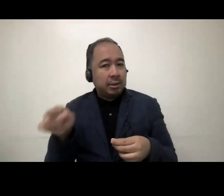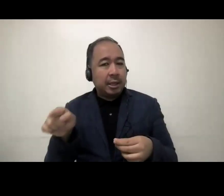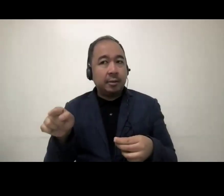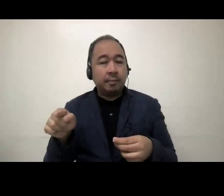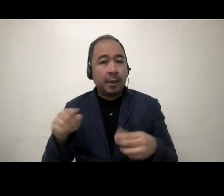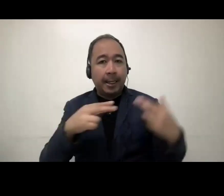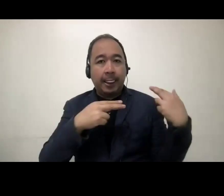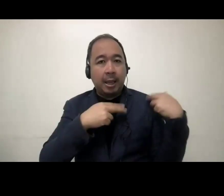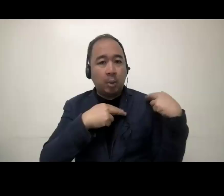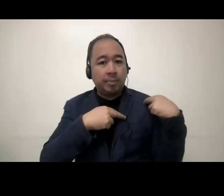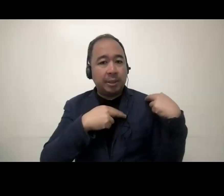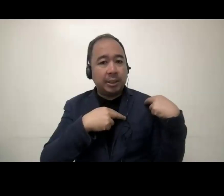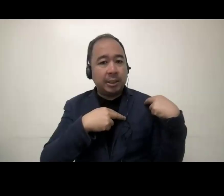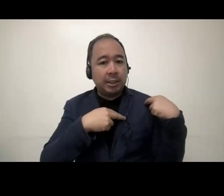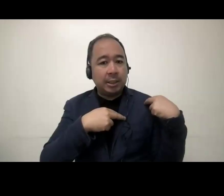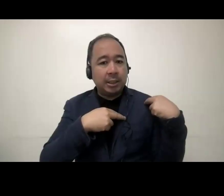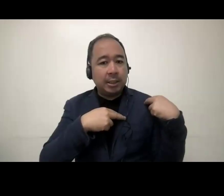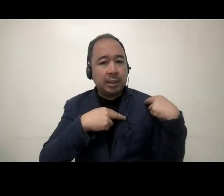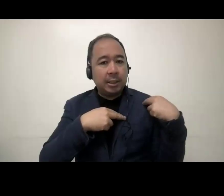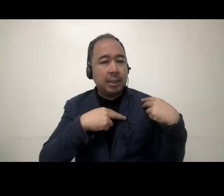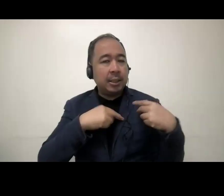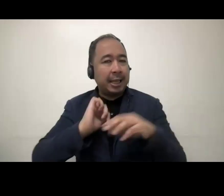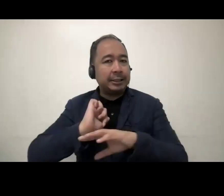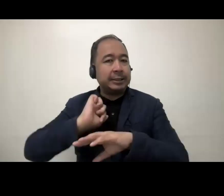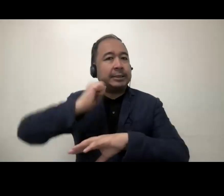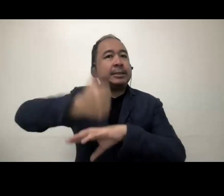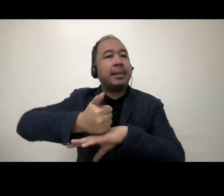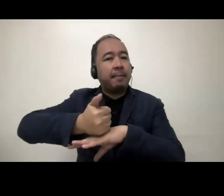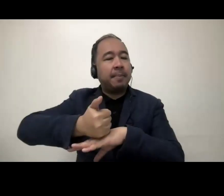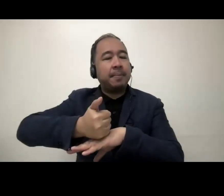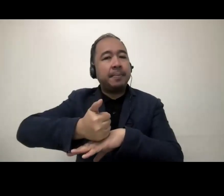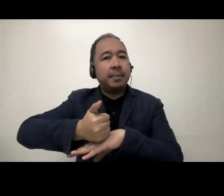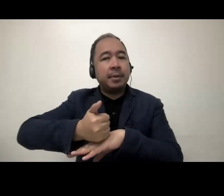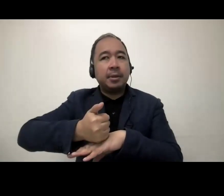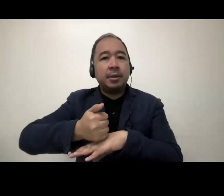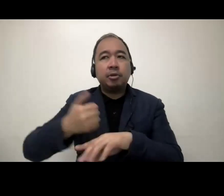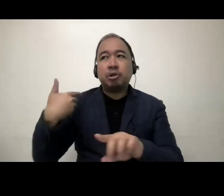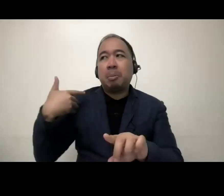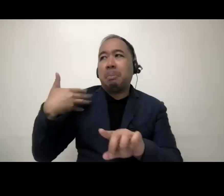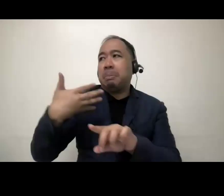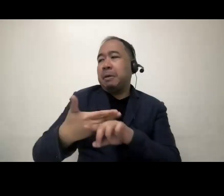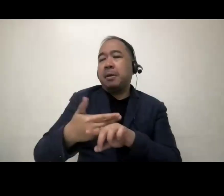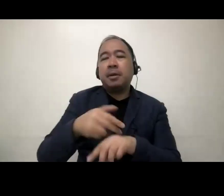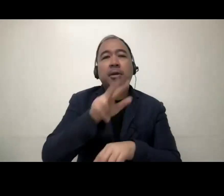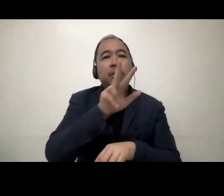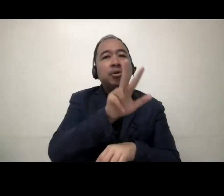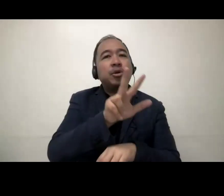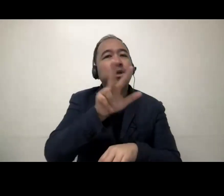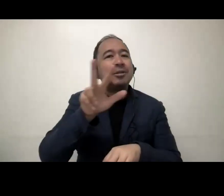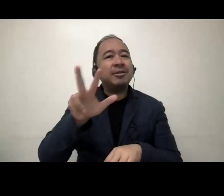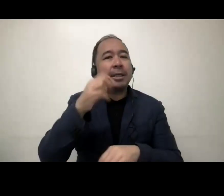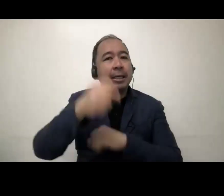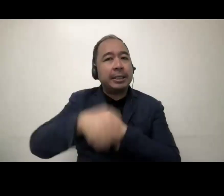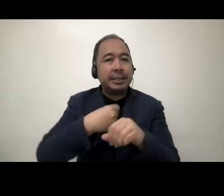up. The first setting up of an accountability mechanism, which goes back now over 33 years with the World Bank